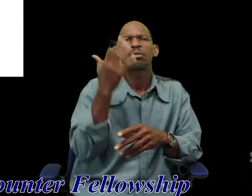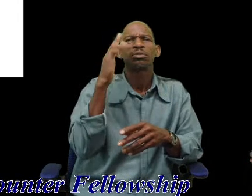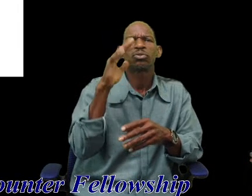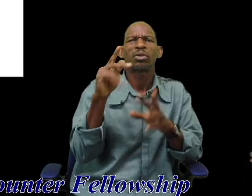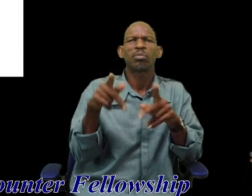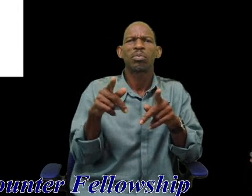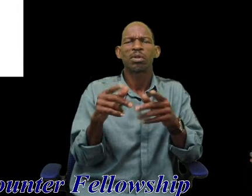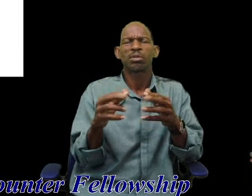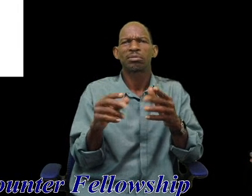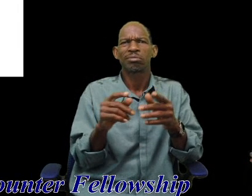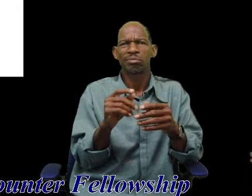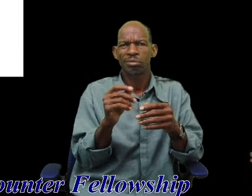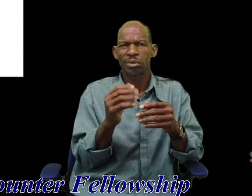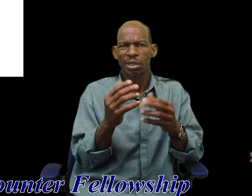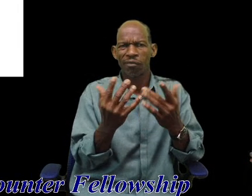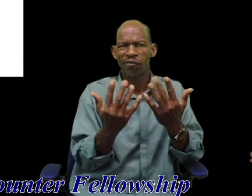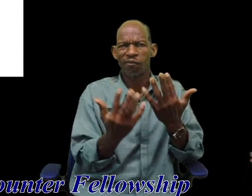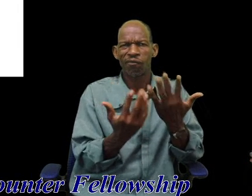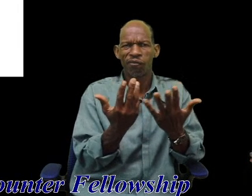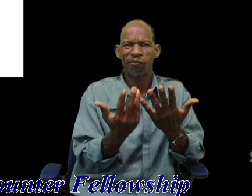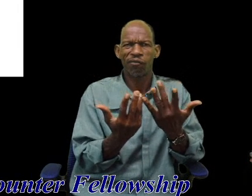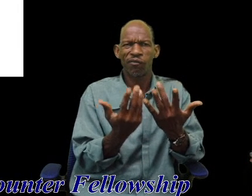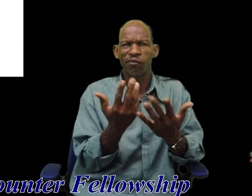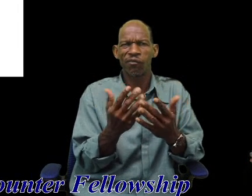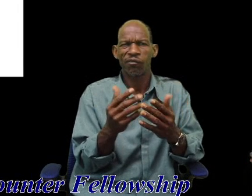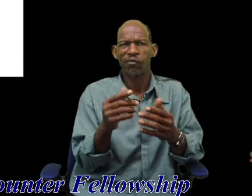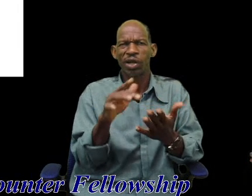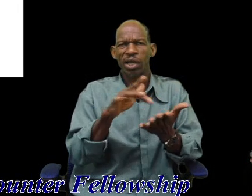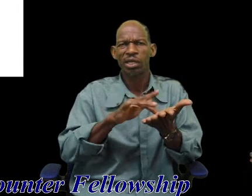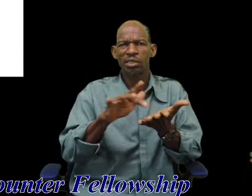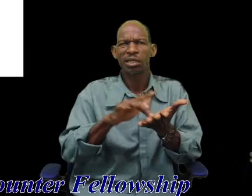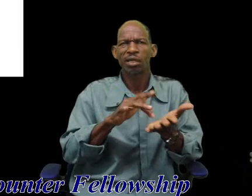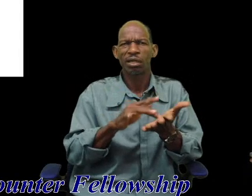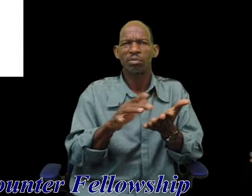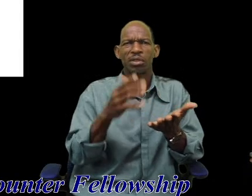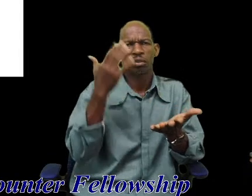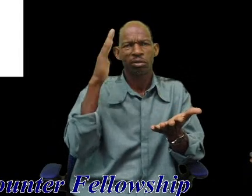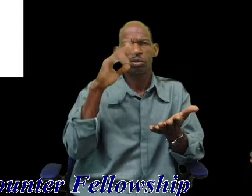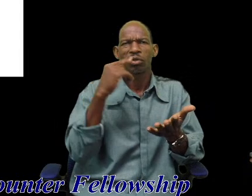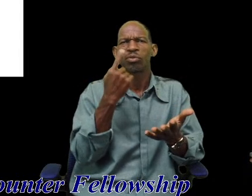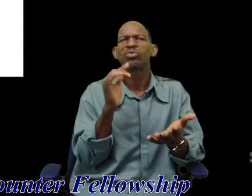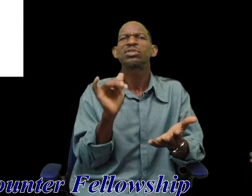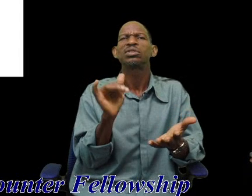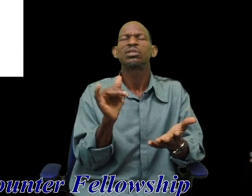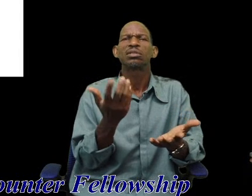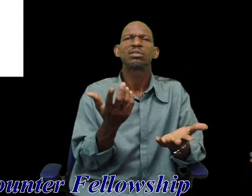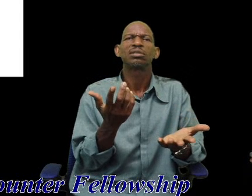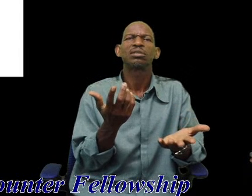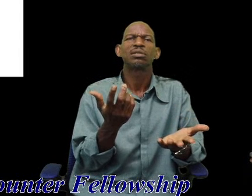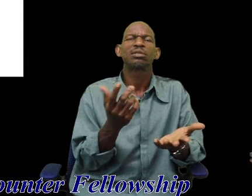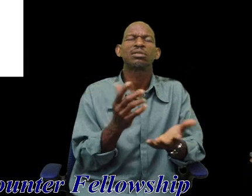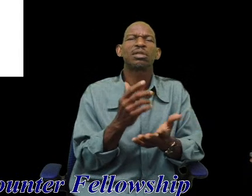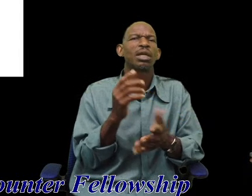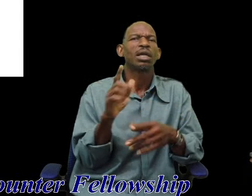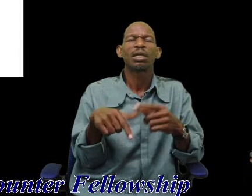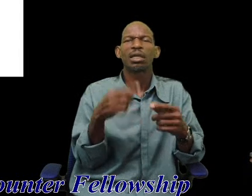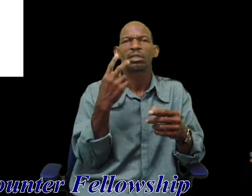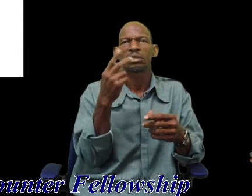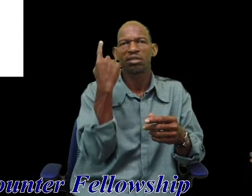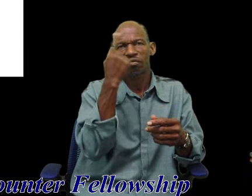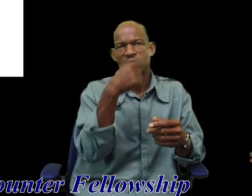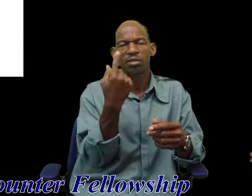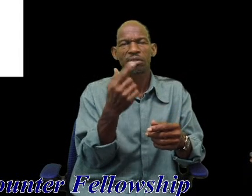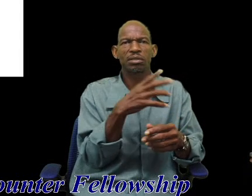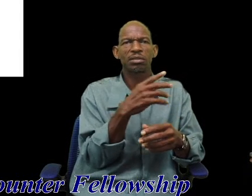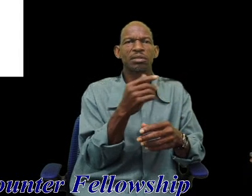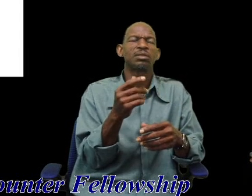Fire Tablets on my Zoom, but I don't know who is that person, so I cannot really answer. So Canton, and I have Dave here.